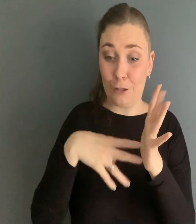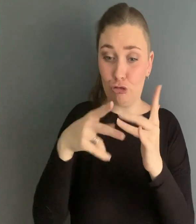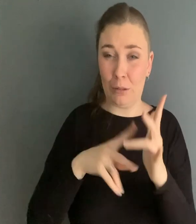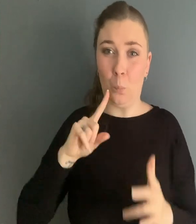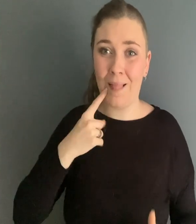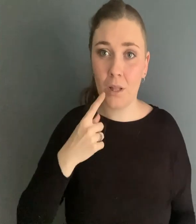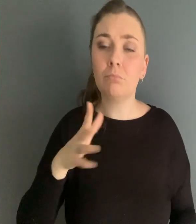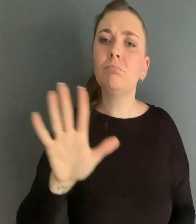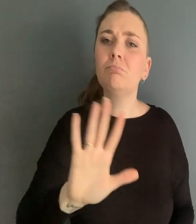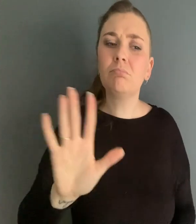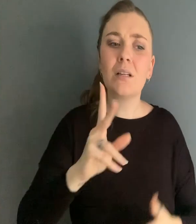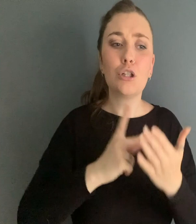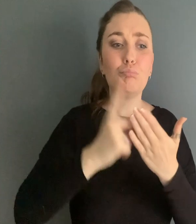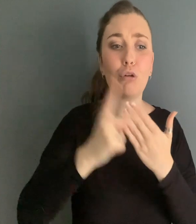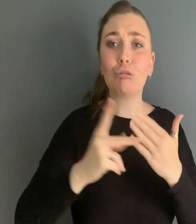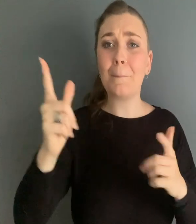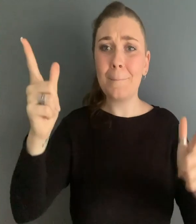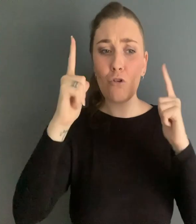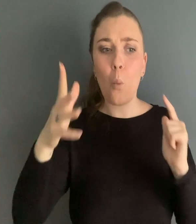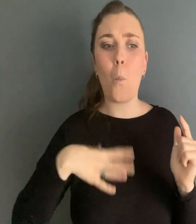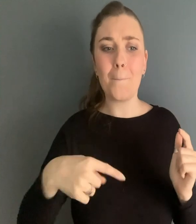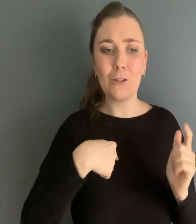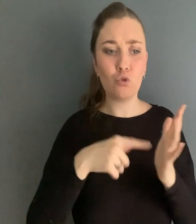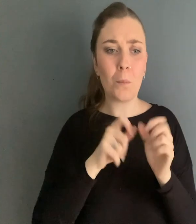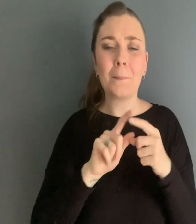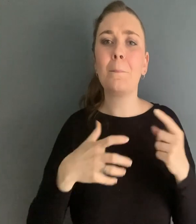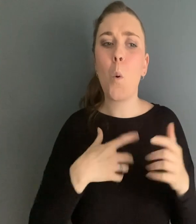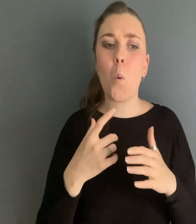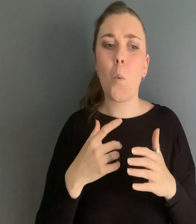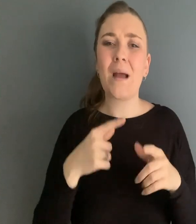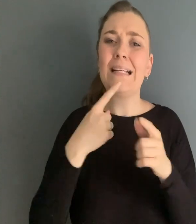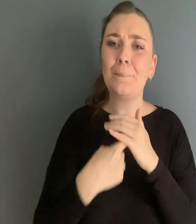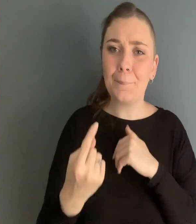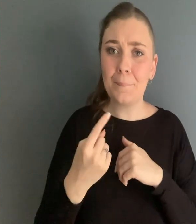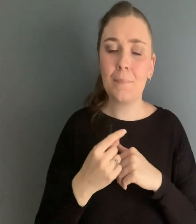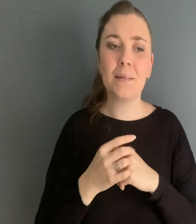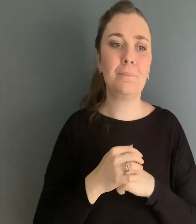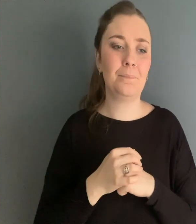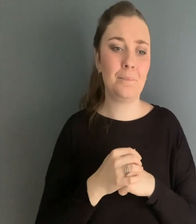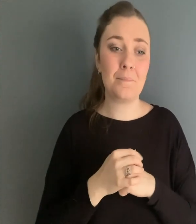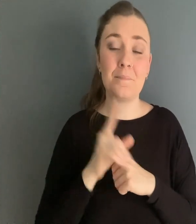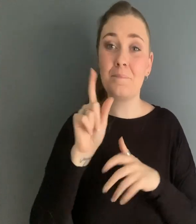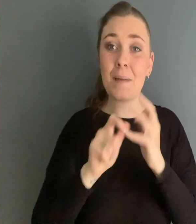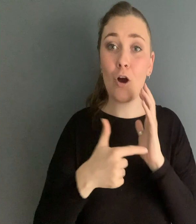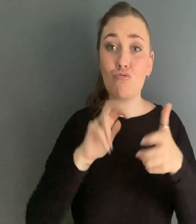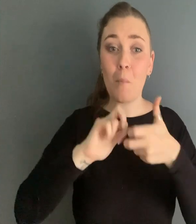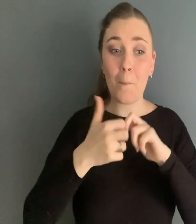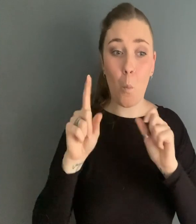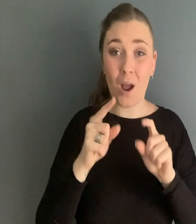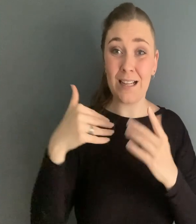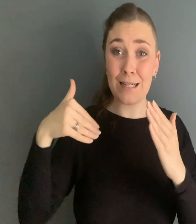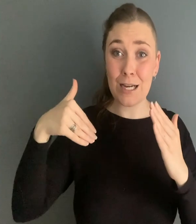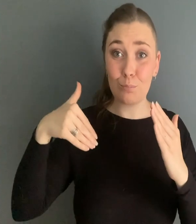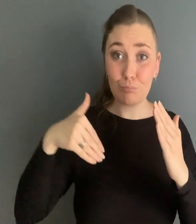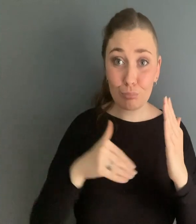My program managers wanted me to be more independent, but the problem was, this approach